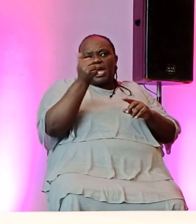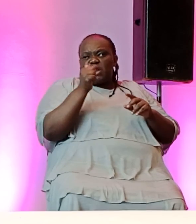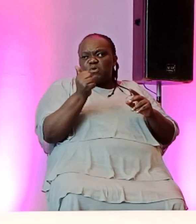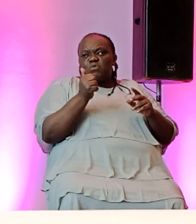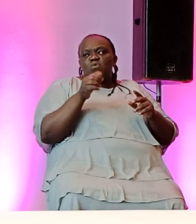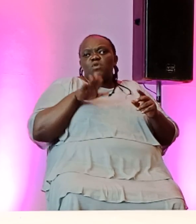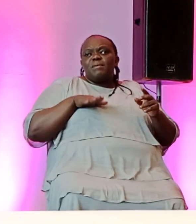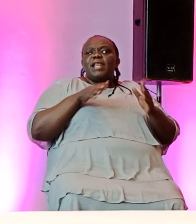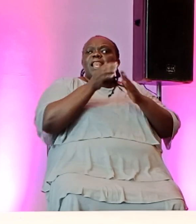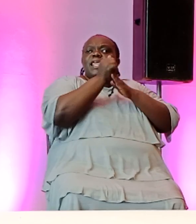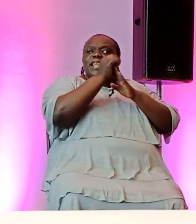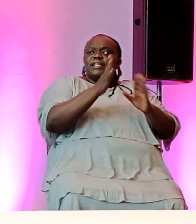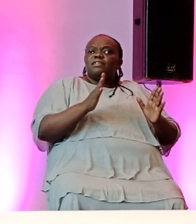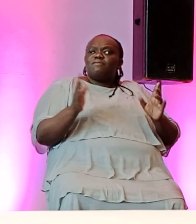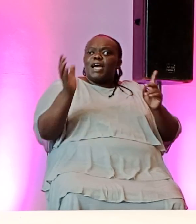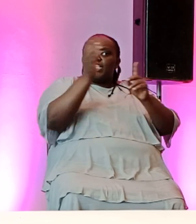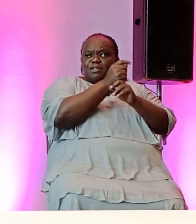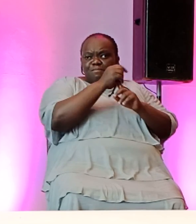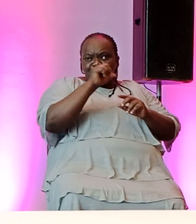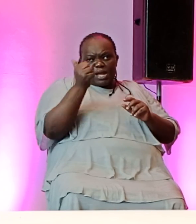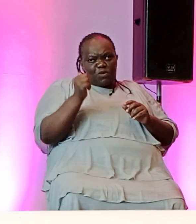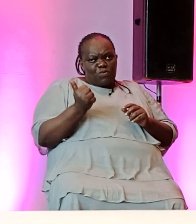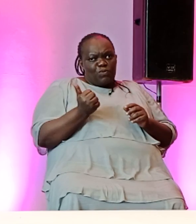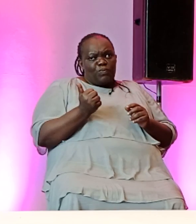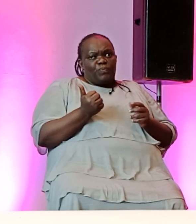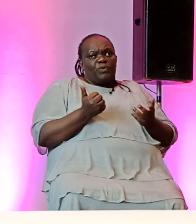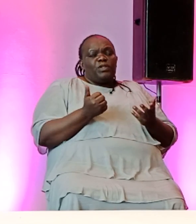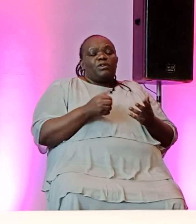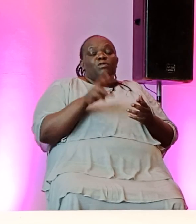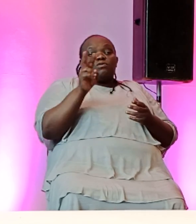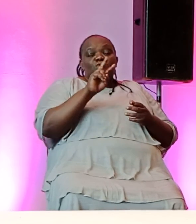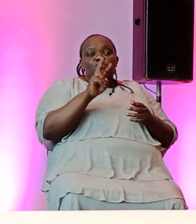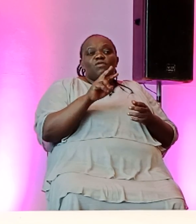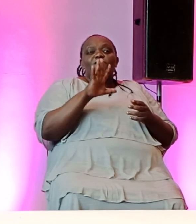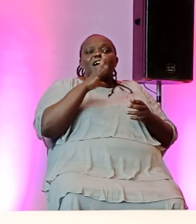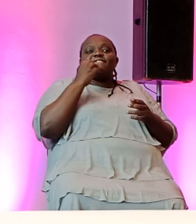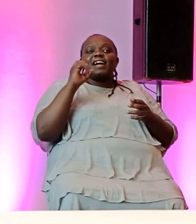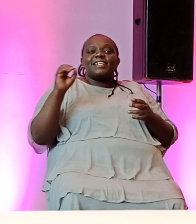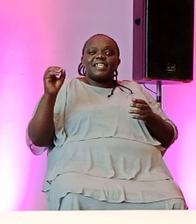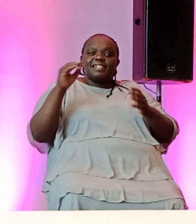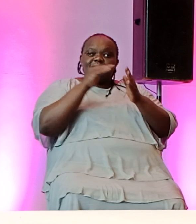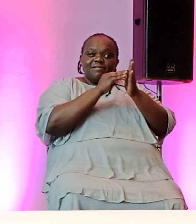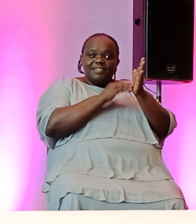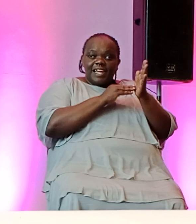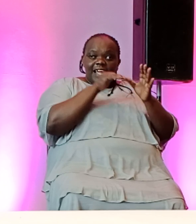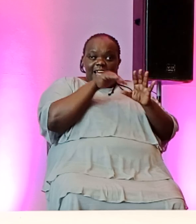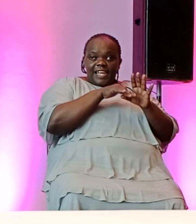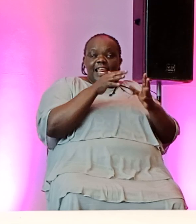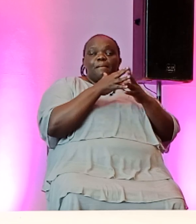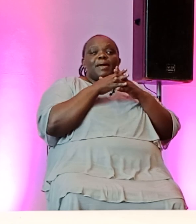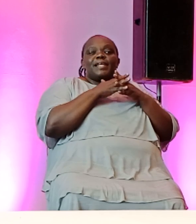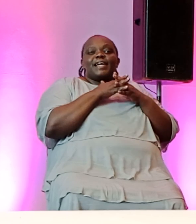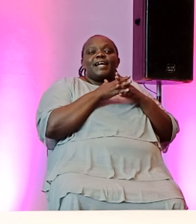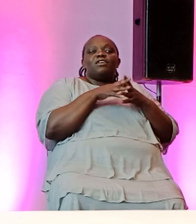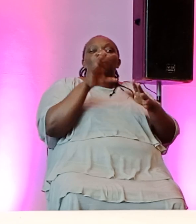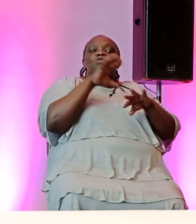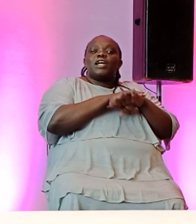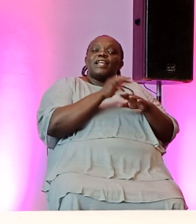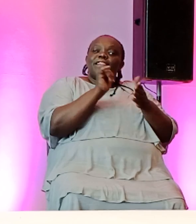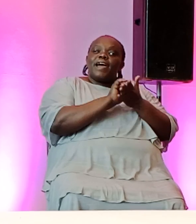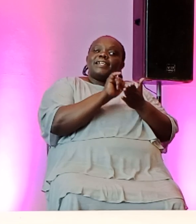leadership roles. We take a look at the Fortune 500 list in America. You find